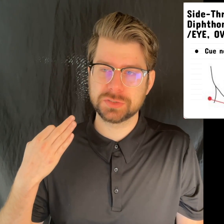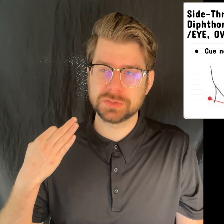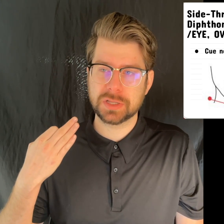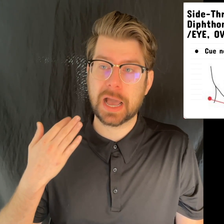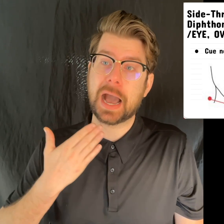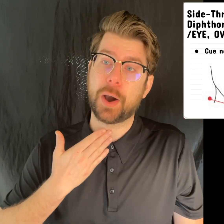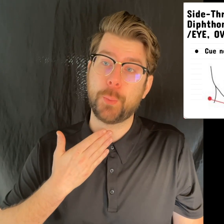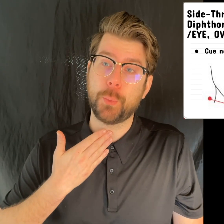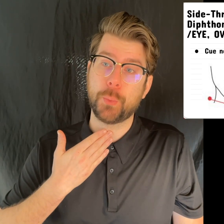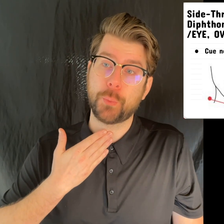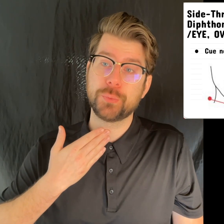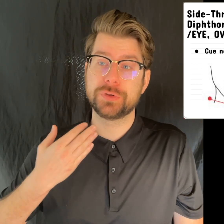house,